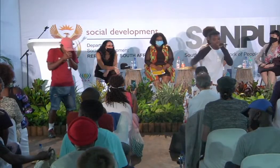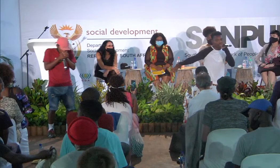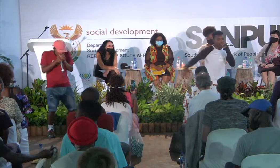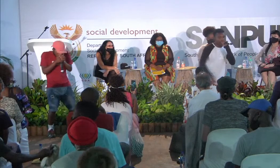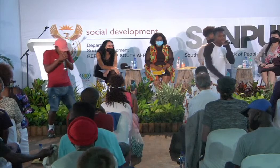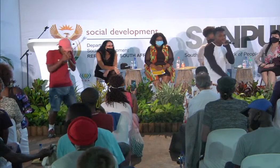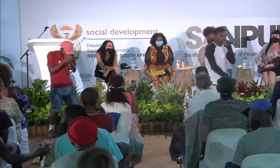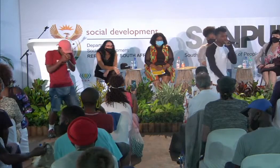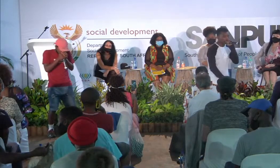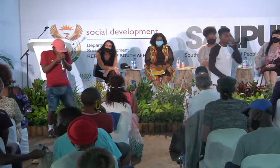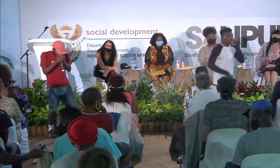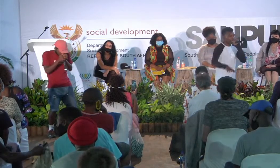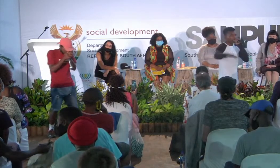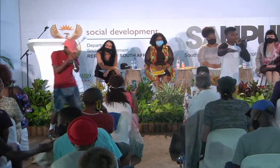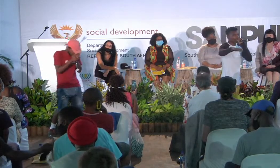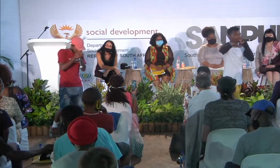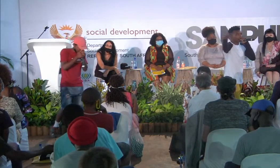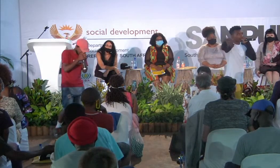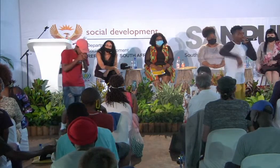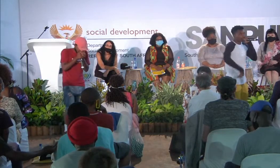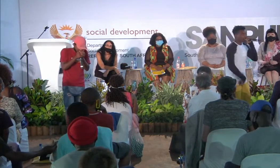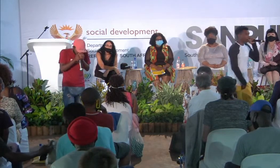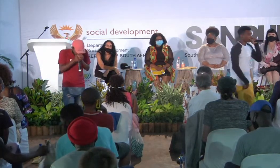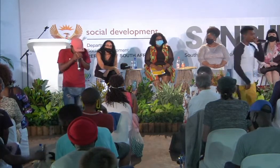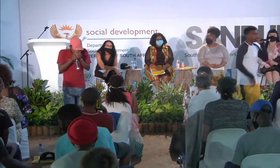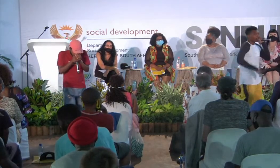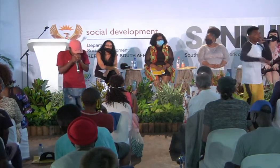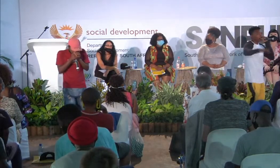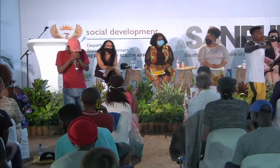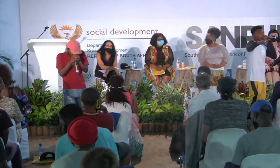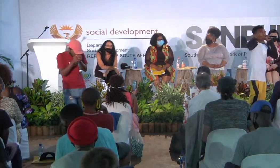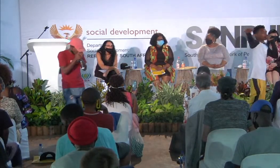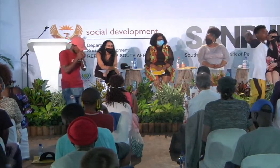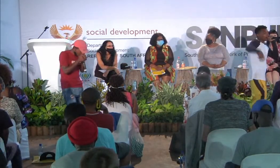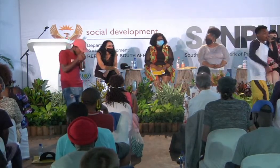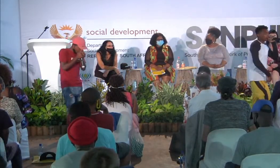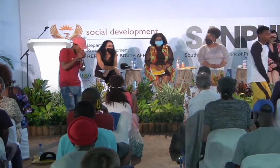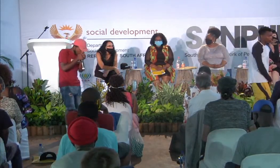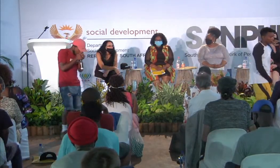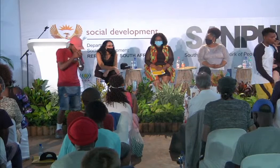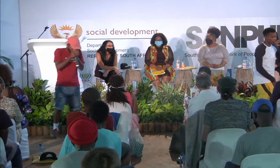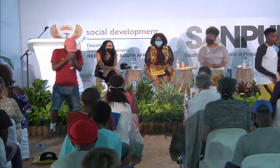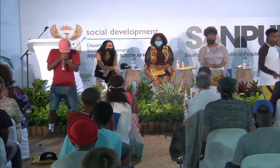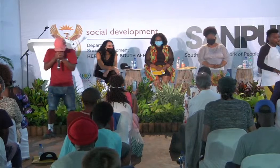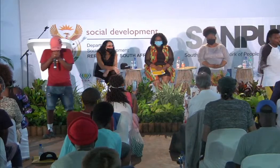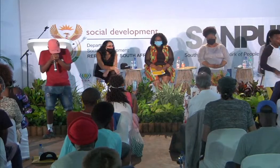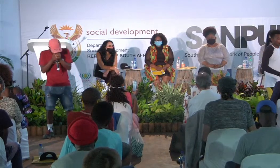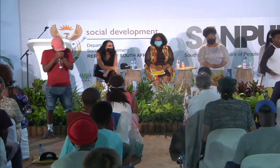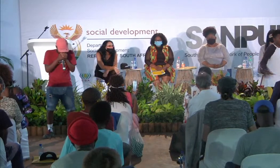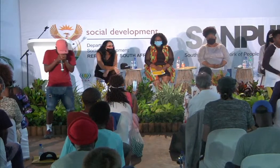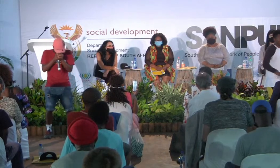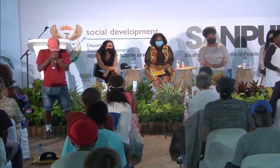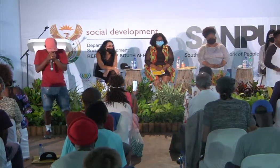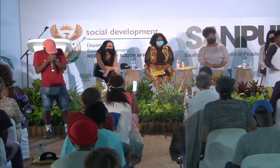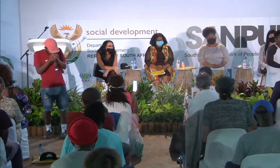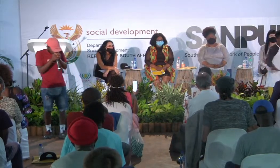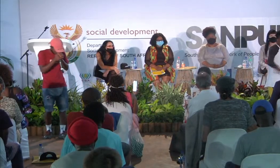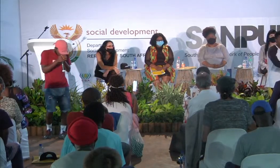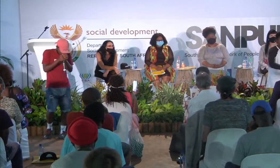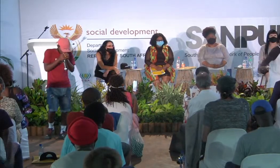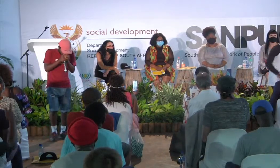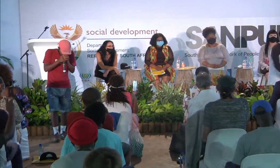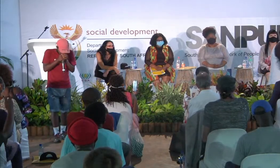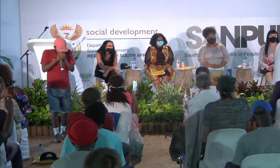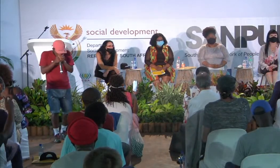in the ground nganudedela igazi ngasuphethe mnganami ngasuveza lwegani kube khona squeeze trigger